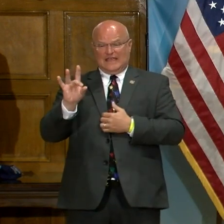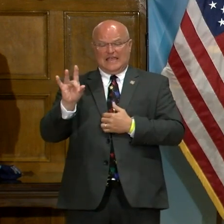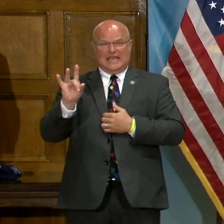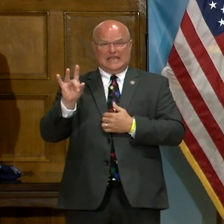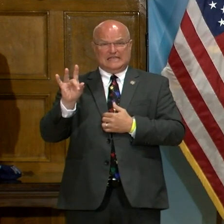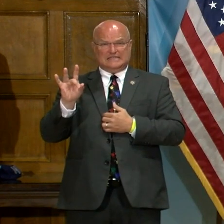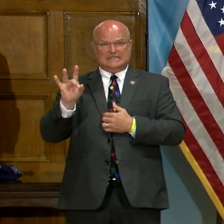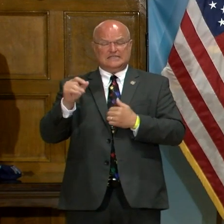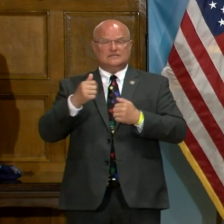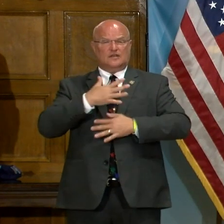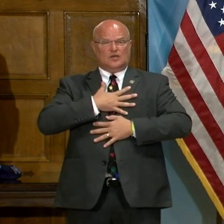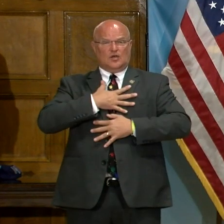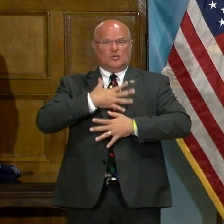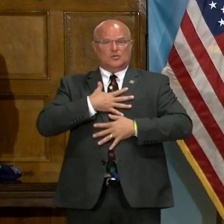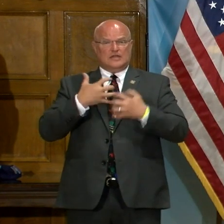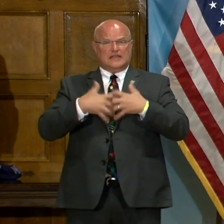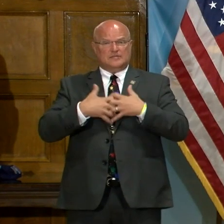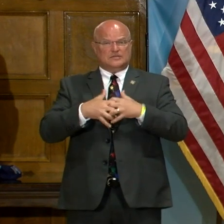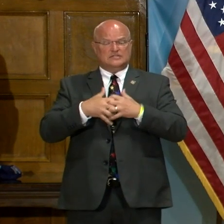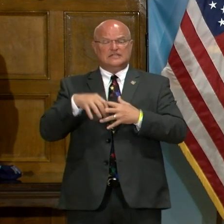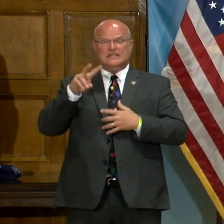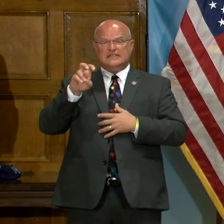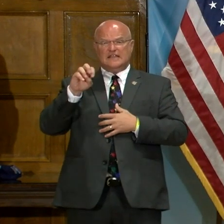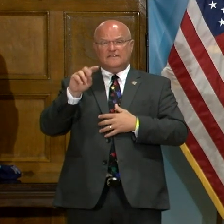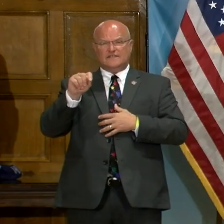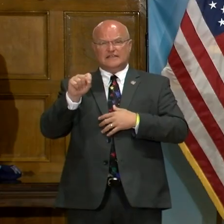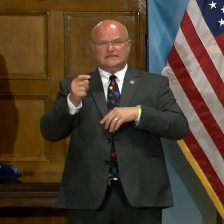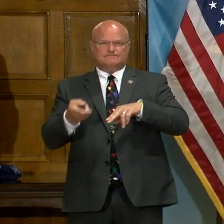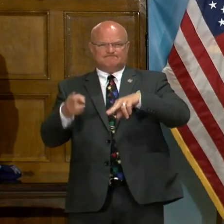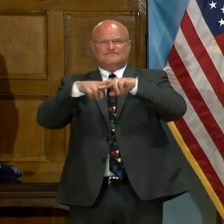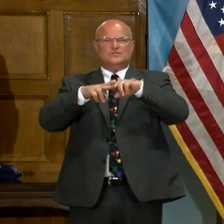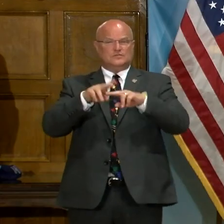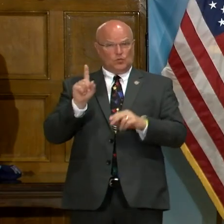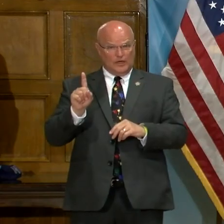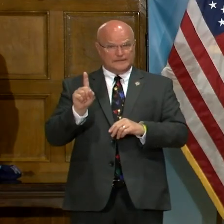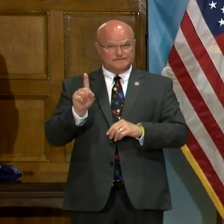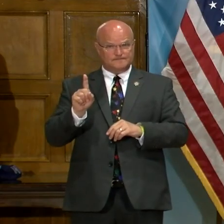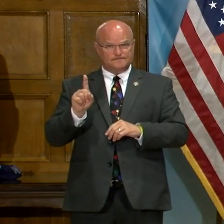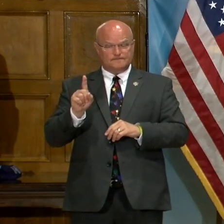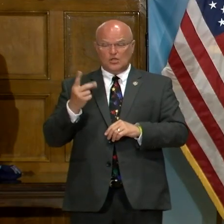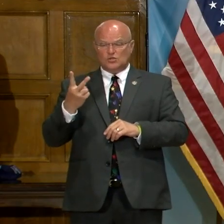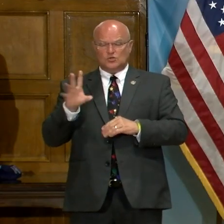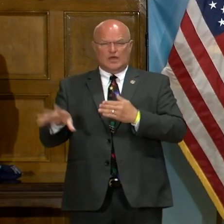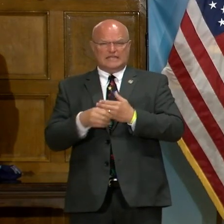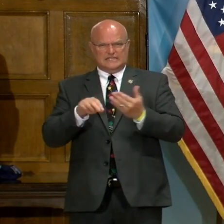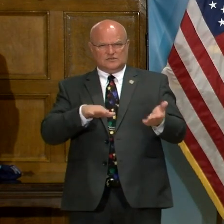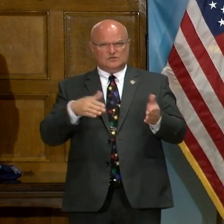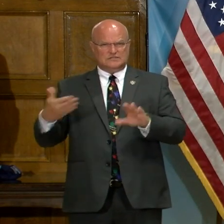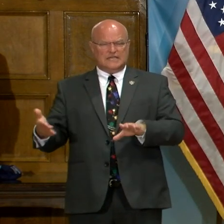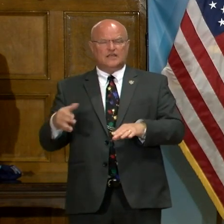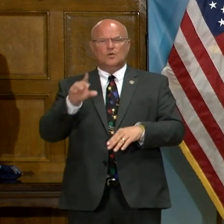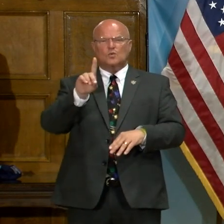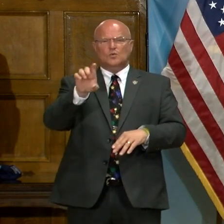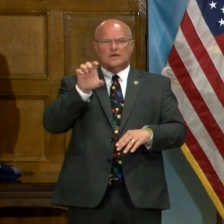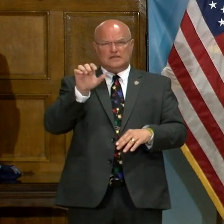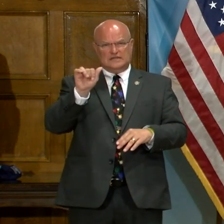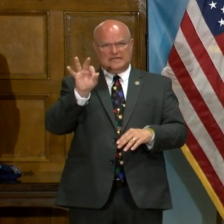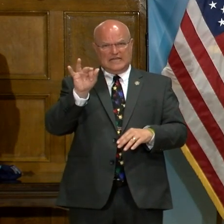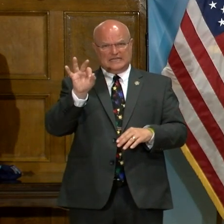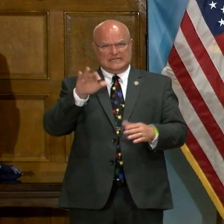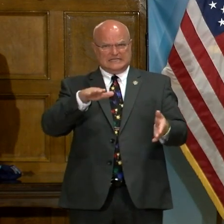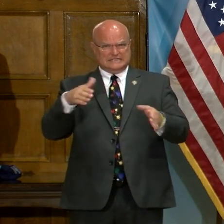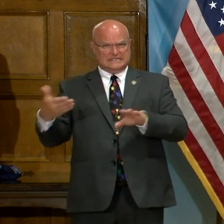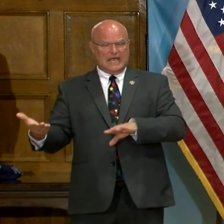18 currently on a ventilator. That's an increase of 1 from yesterday. We've had 2 additional deaths, so we're at 119